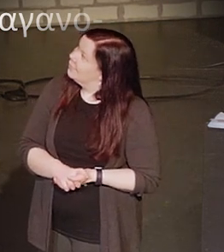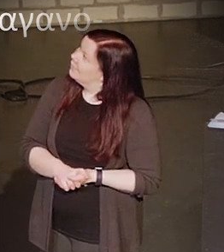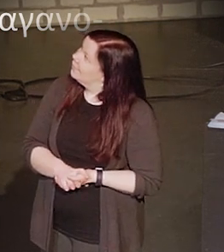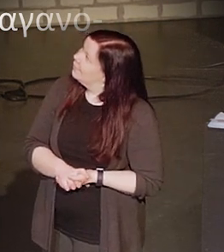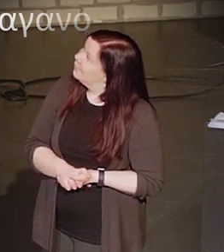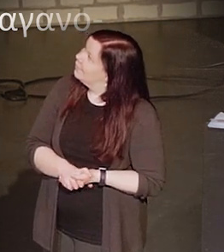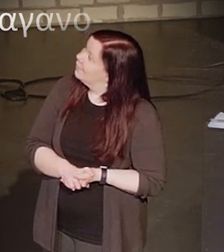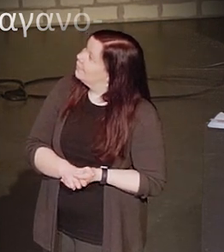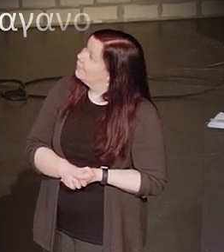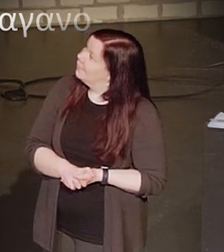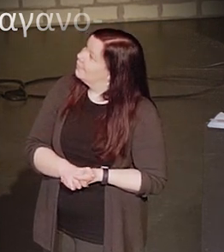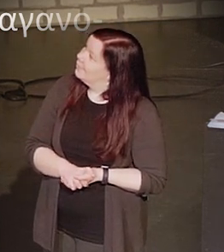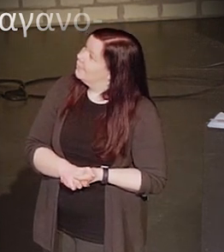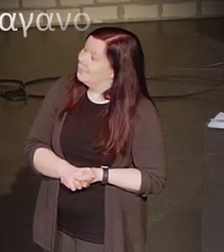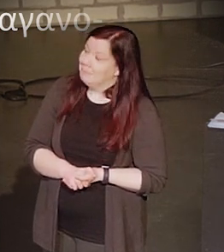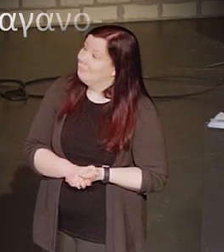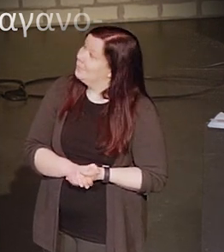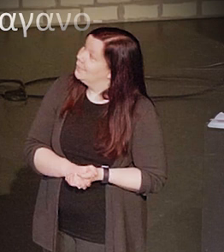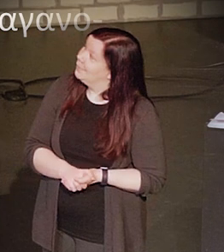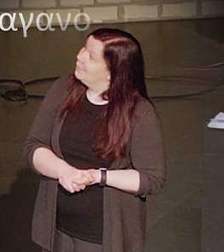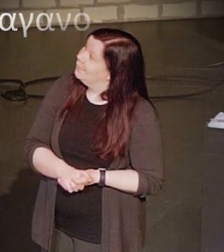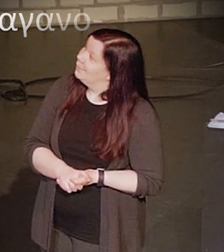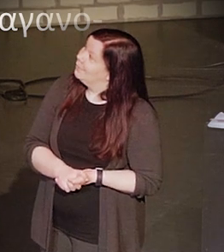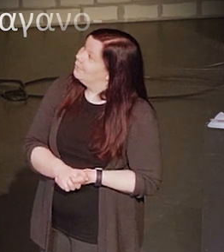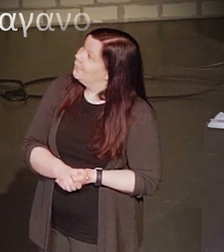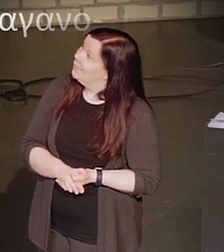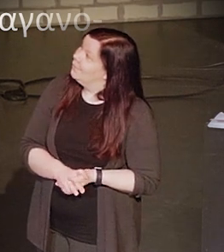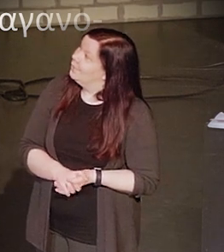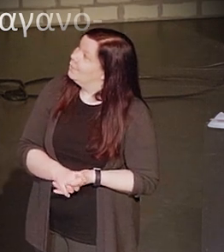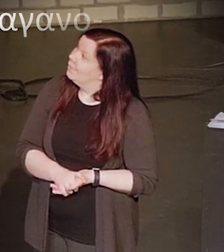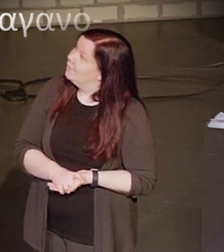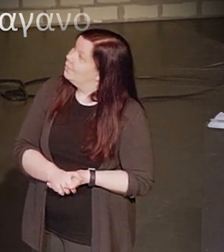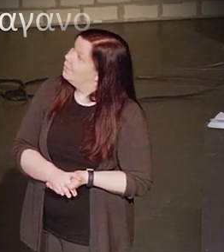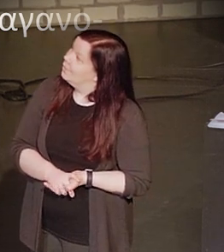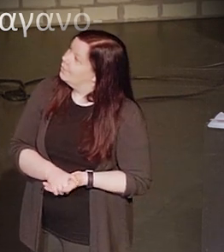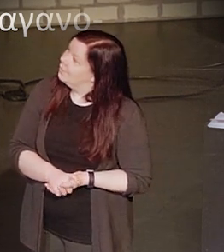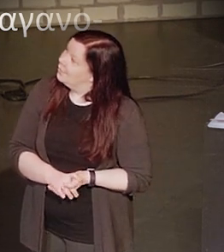matos, filio, cara, bulmelito,